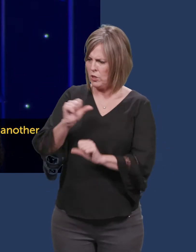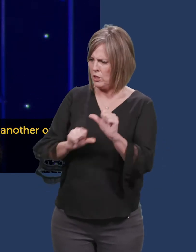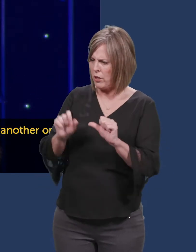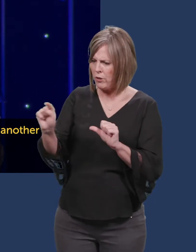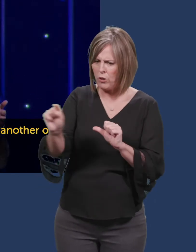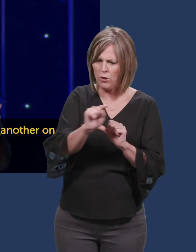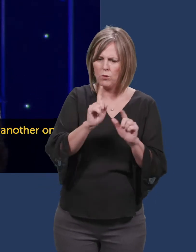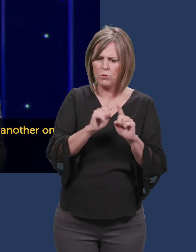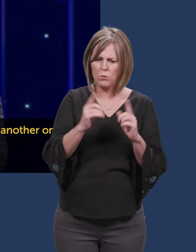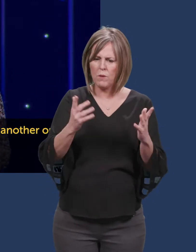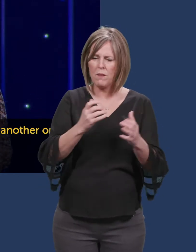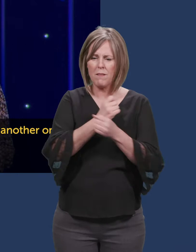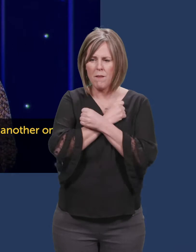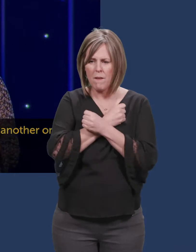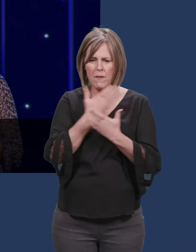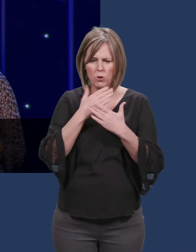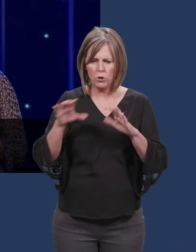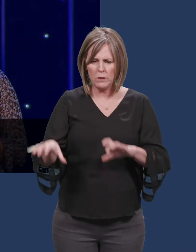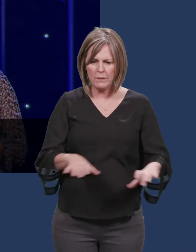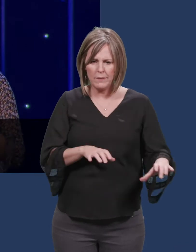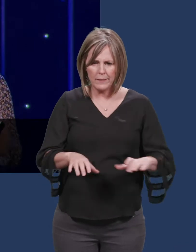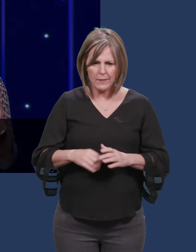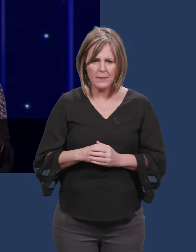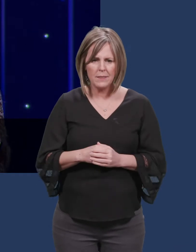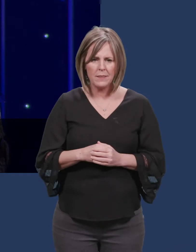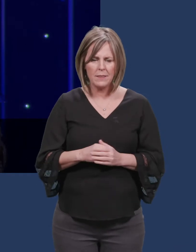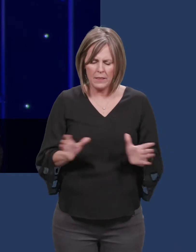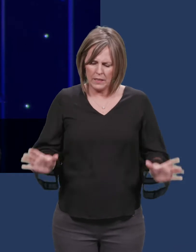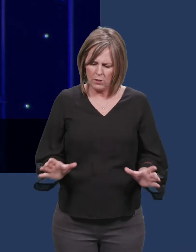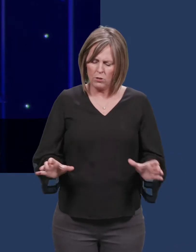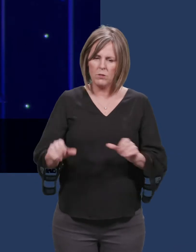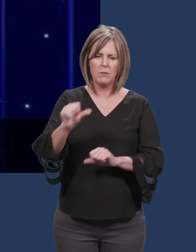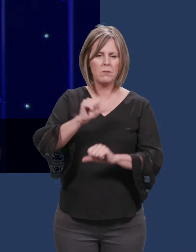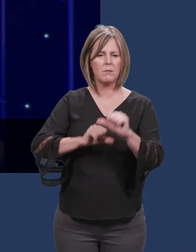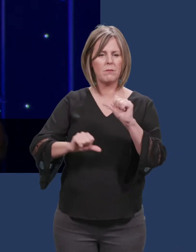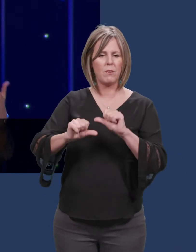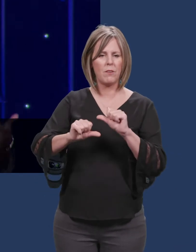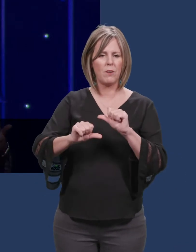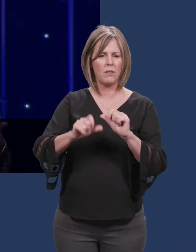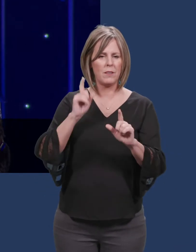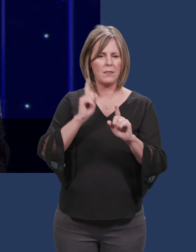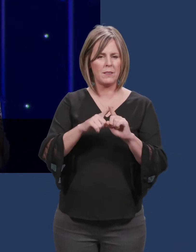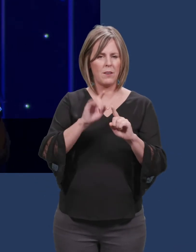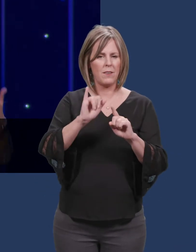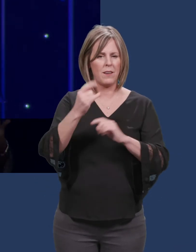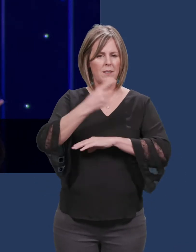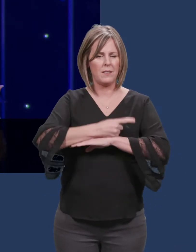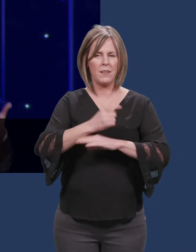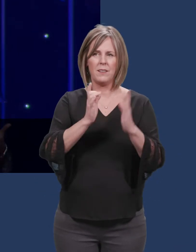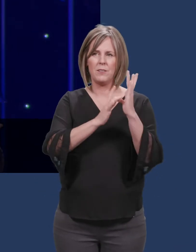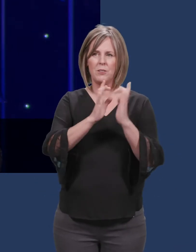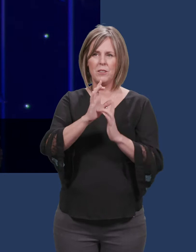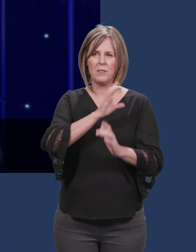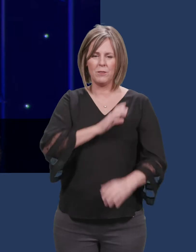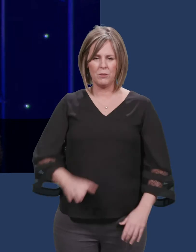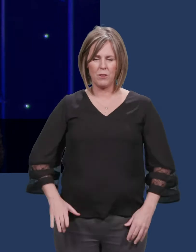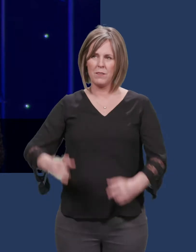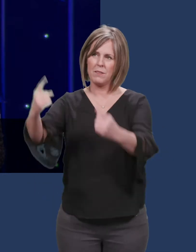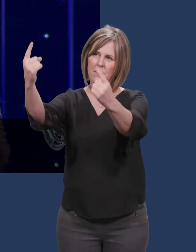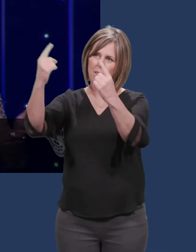toward love and good deeds, encouraging one another until the day that Christ